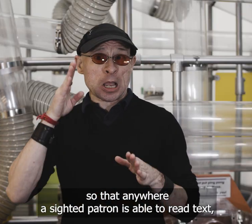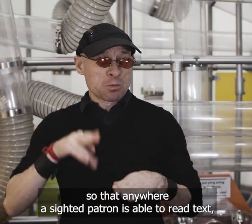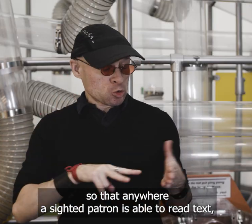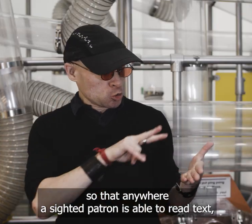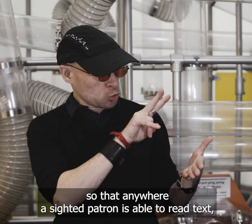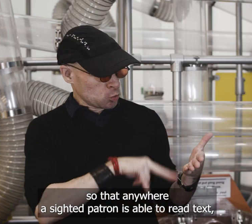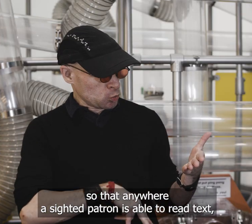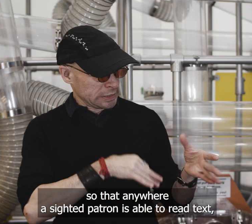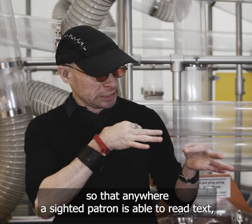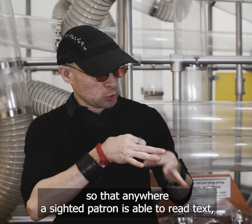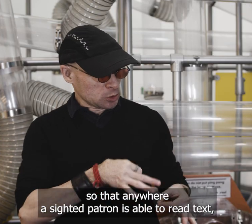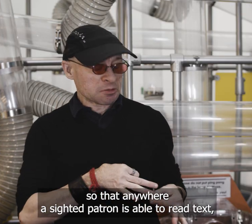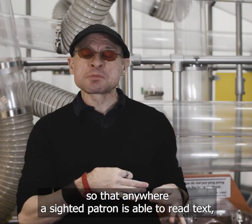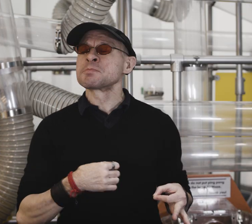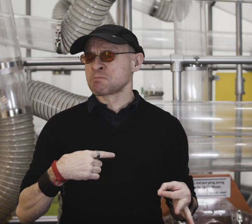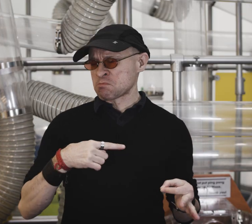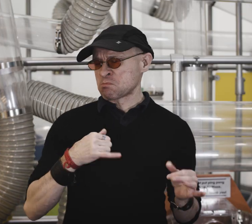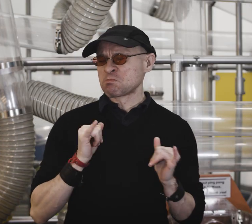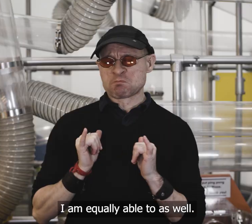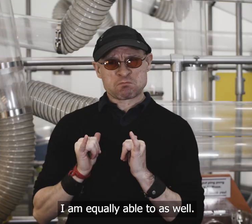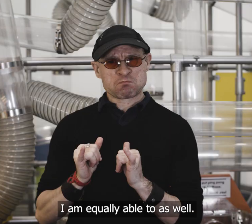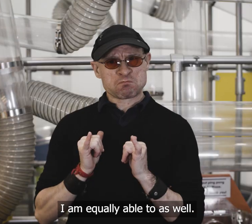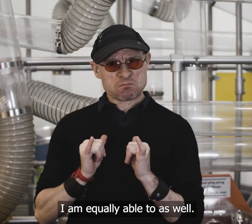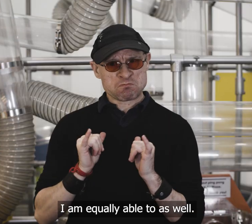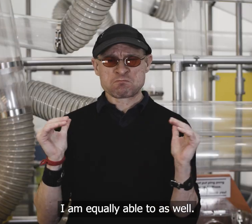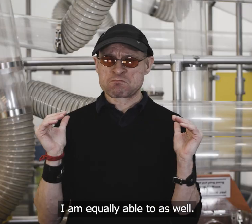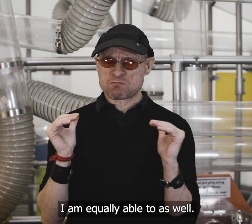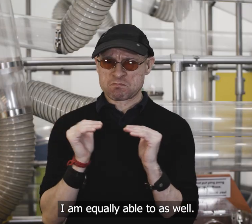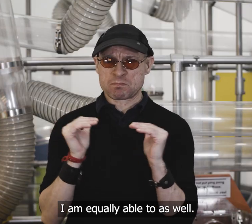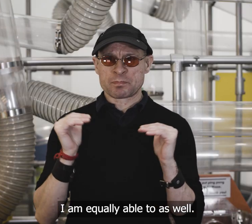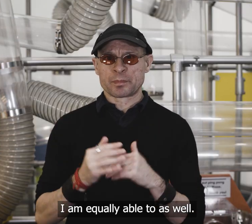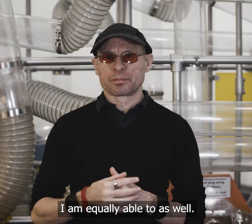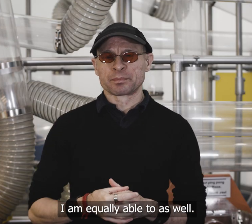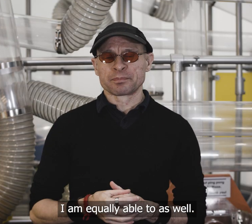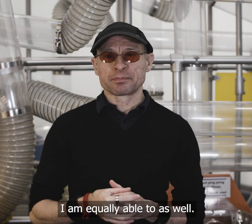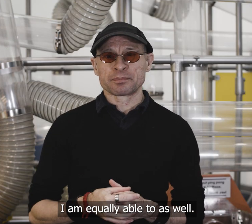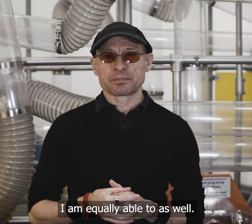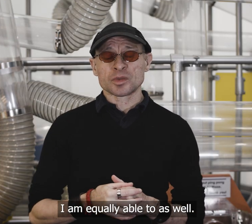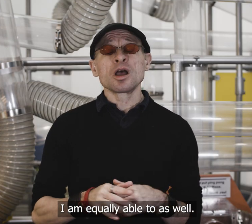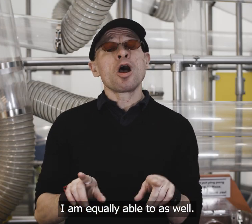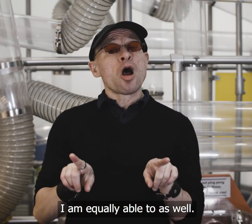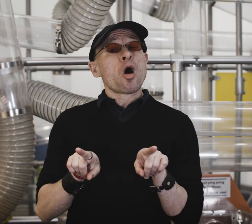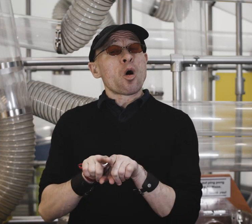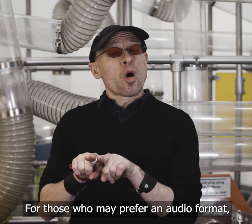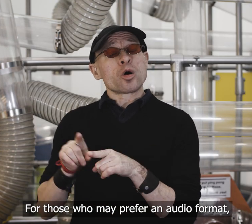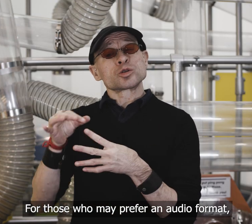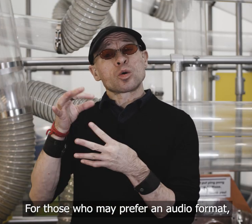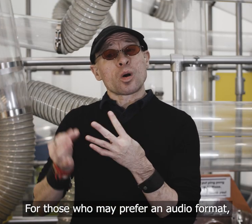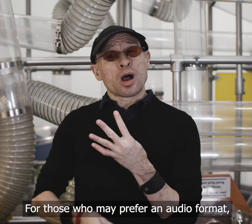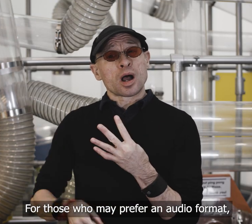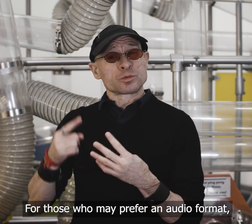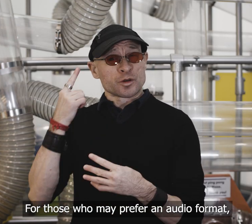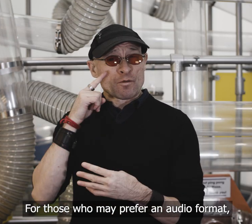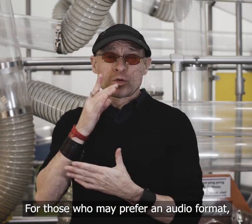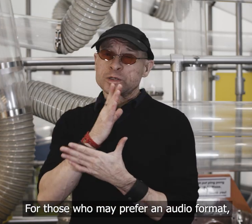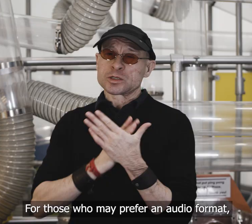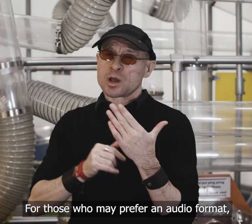is able to read text, I am equally able to as well. For those who may prefer